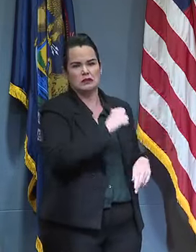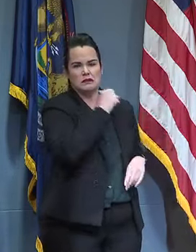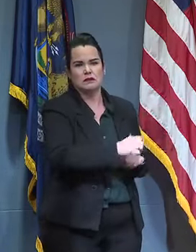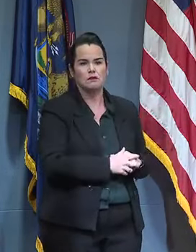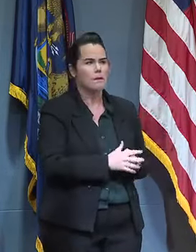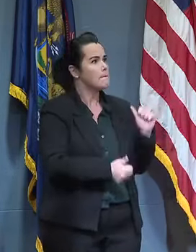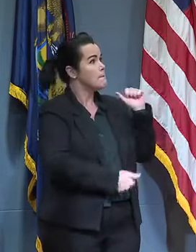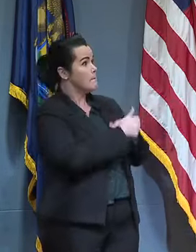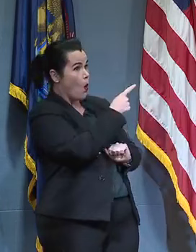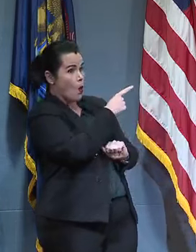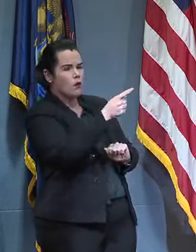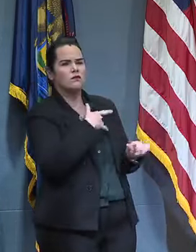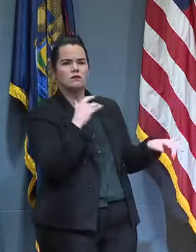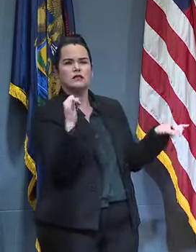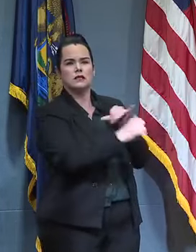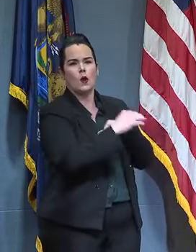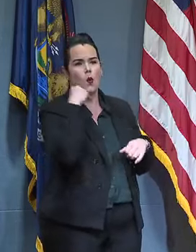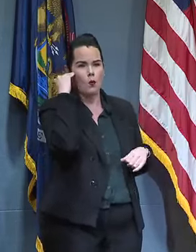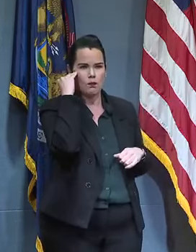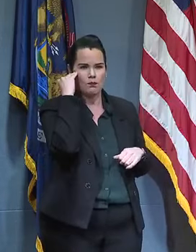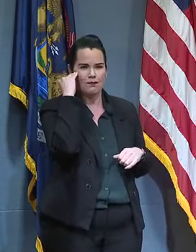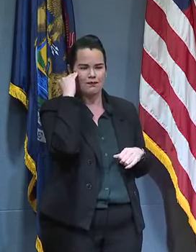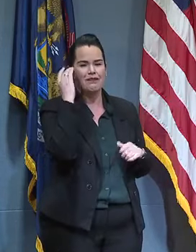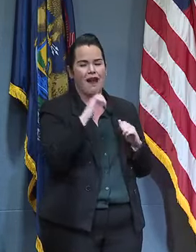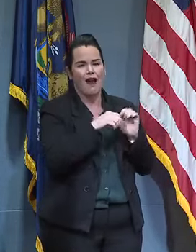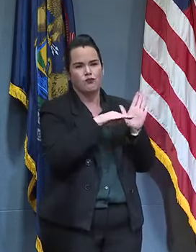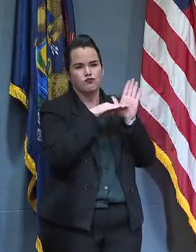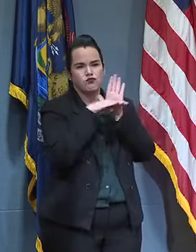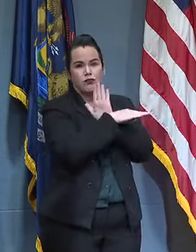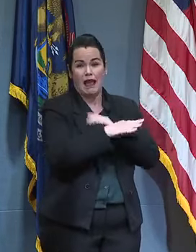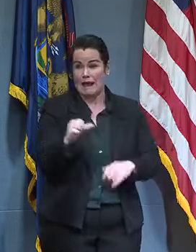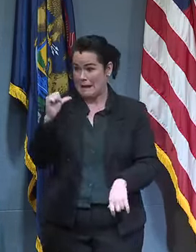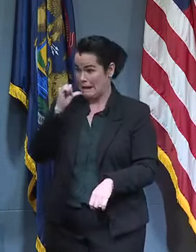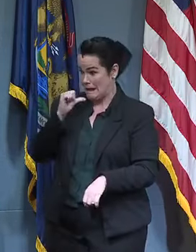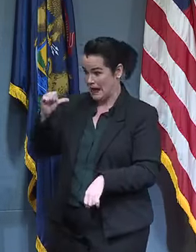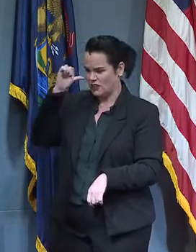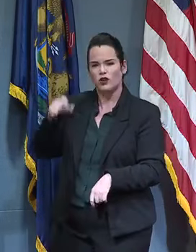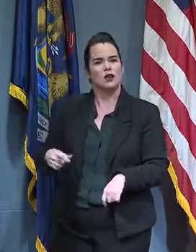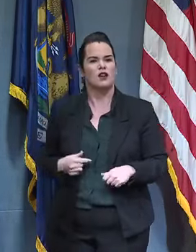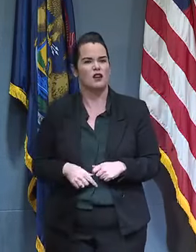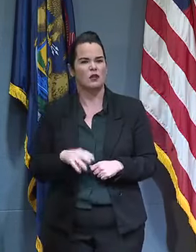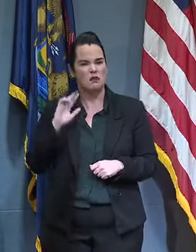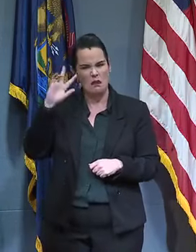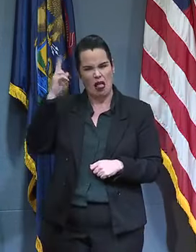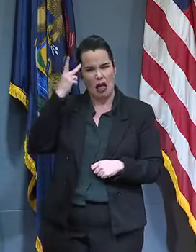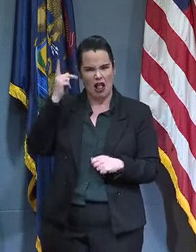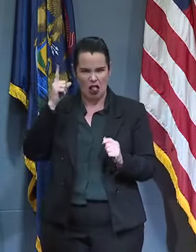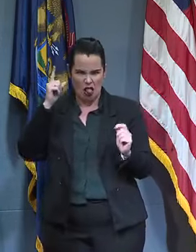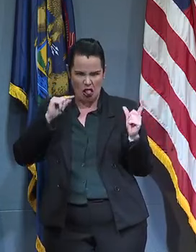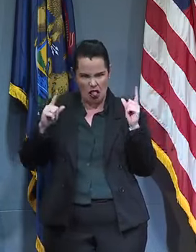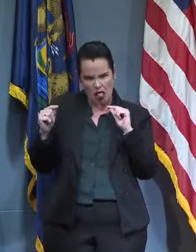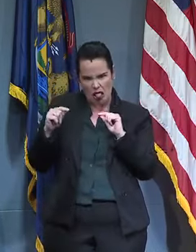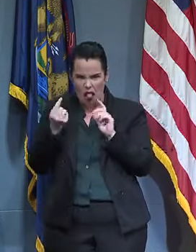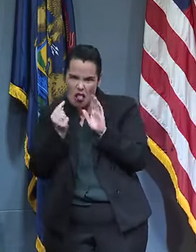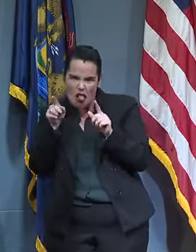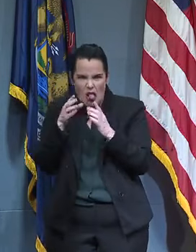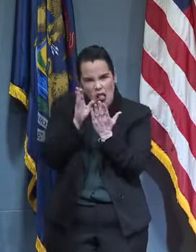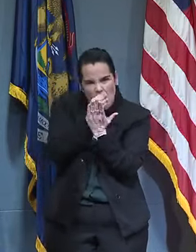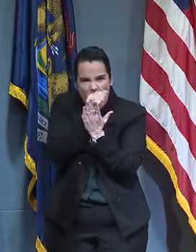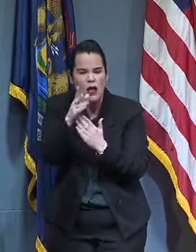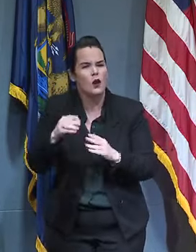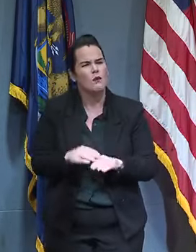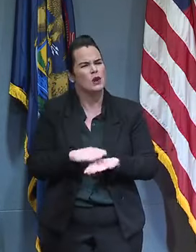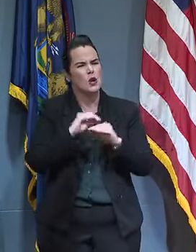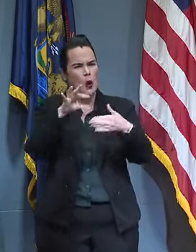home and doing the right thing, and that's how we flatten the curve. What we saw yesterday was political gamesmanship without substance, and I want to walk